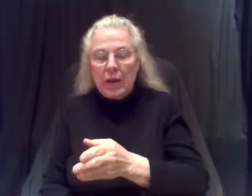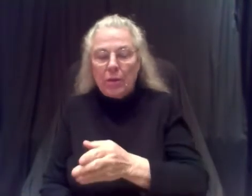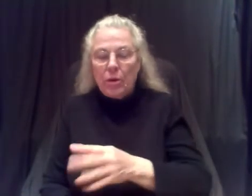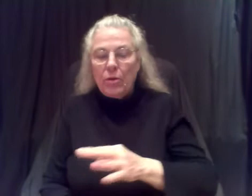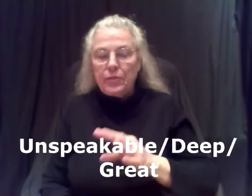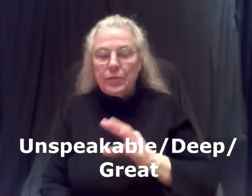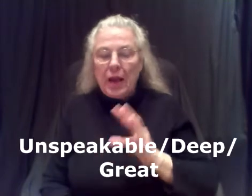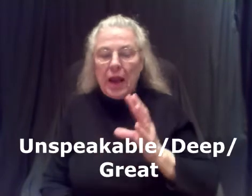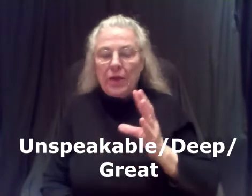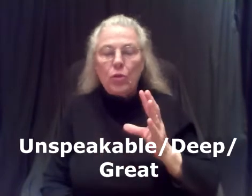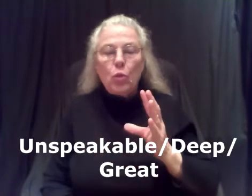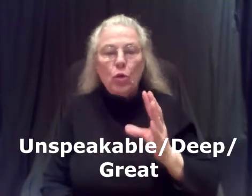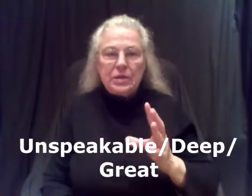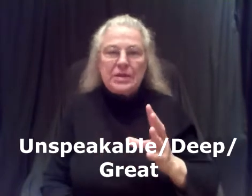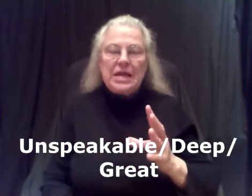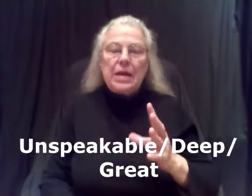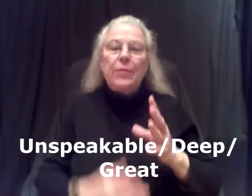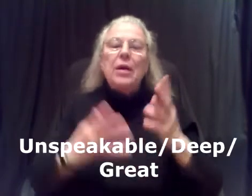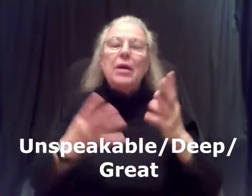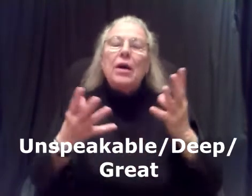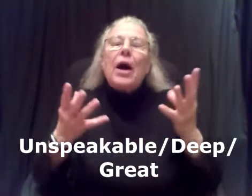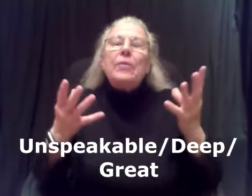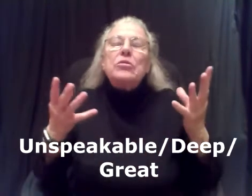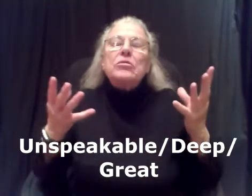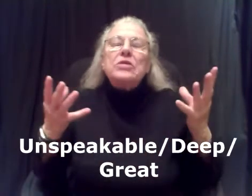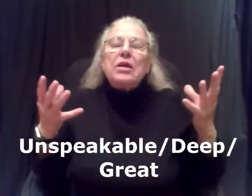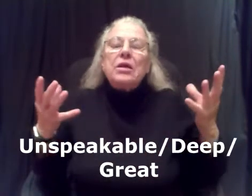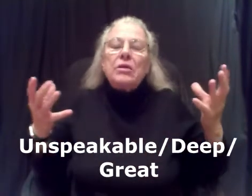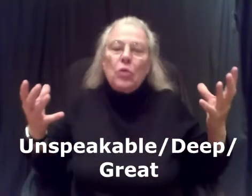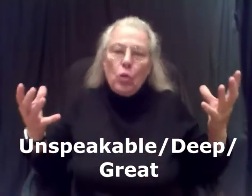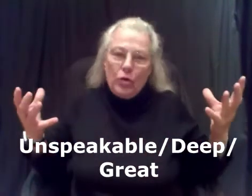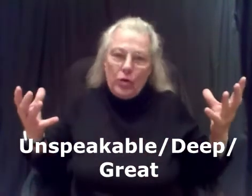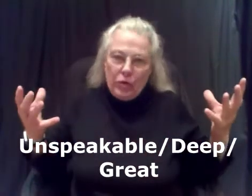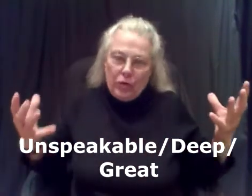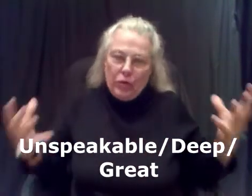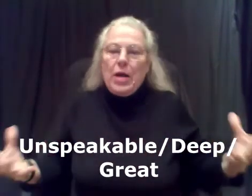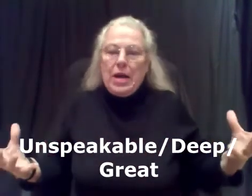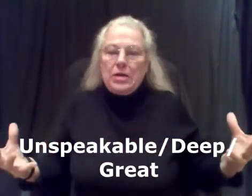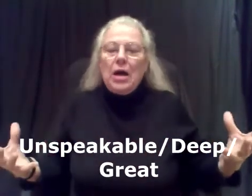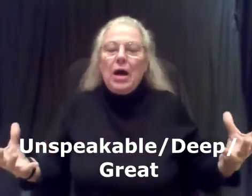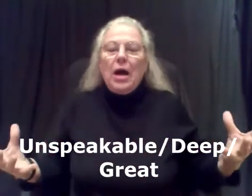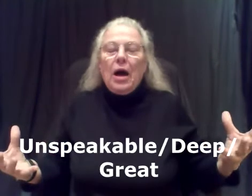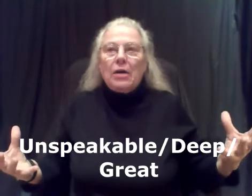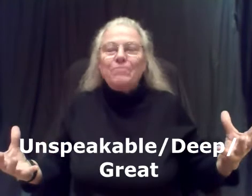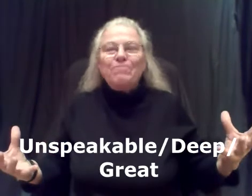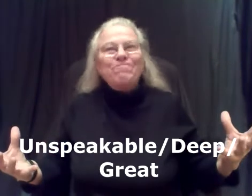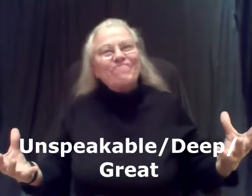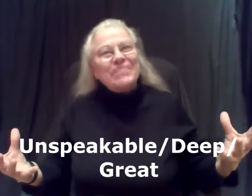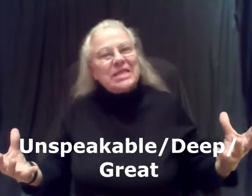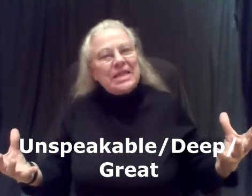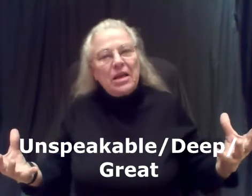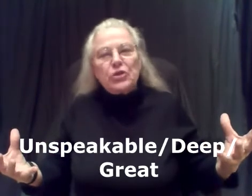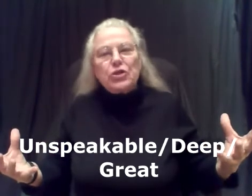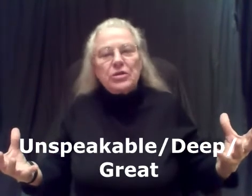unspeakable and the word deep, I'm using the word great. Um, English is a little